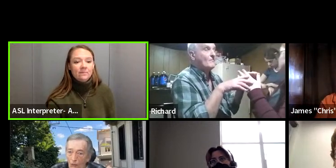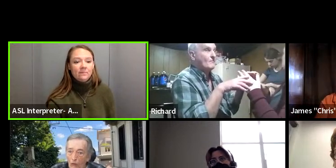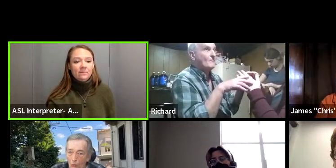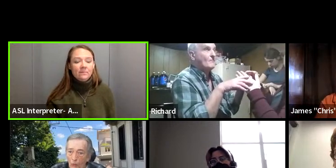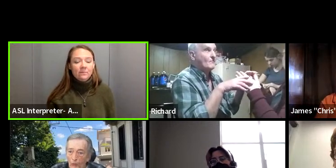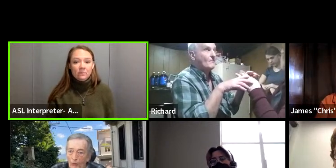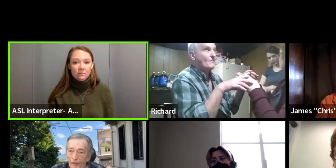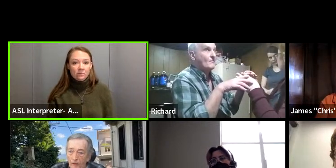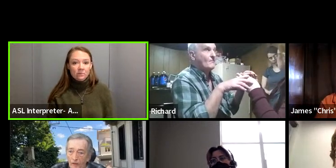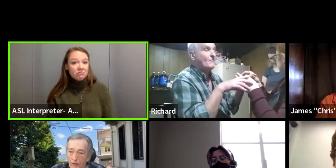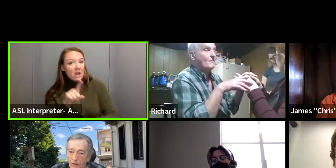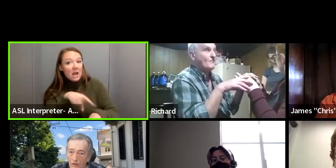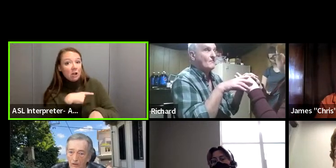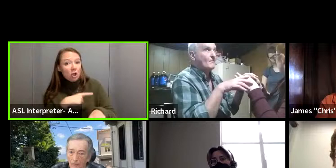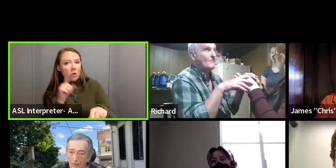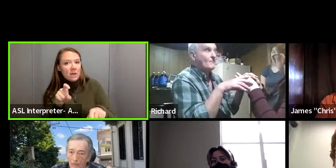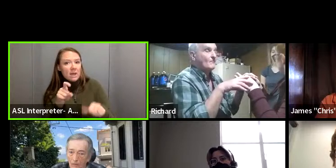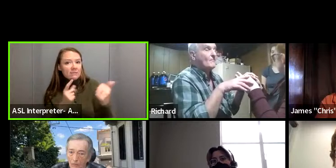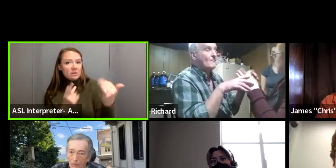How long will we wait?